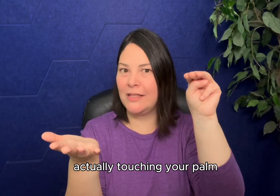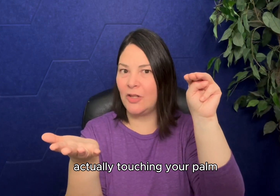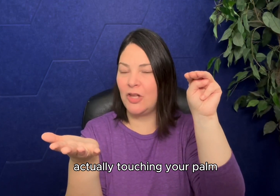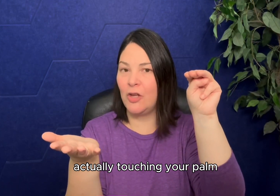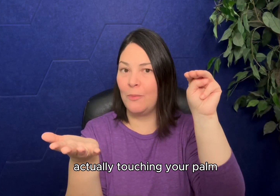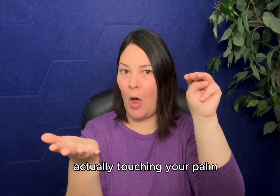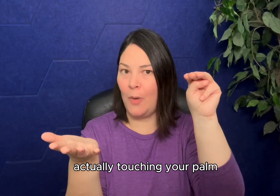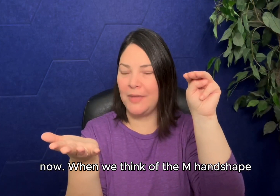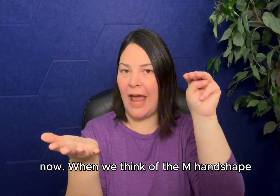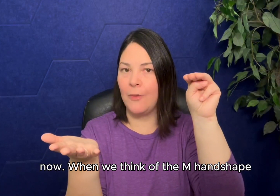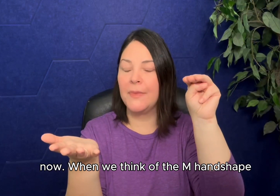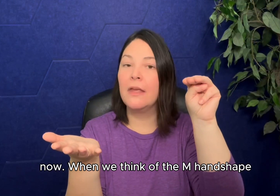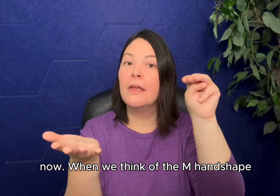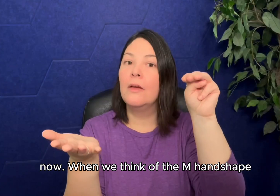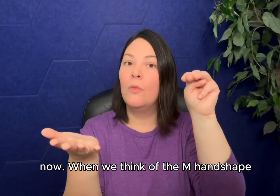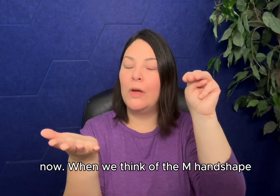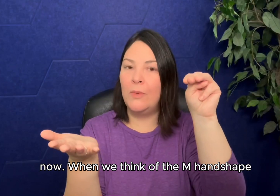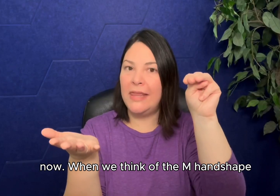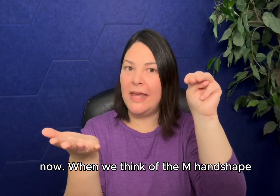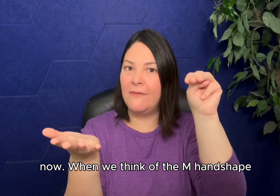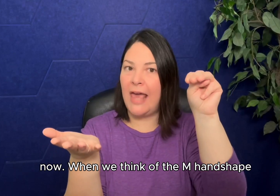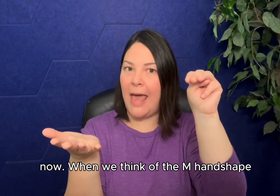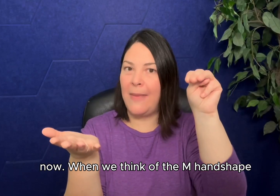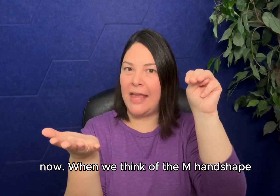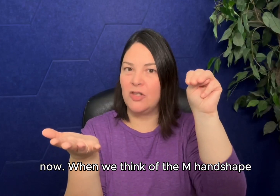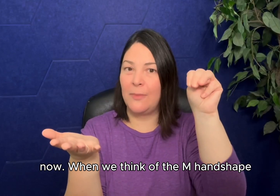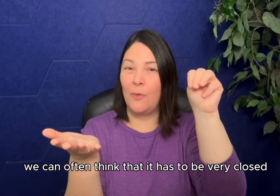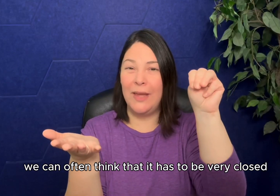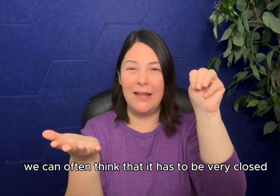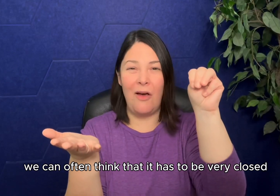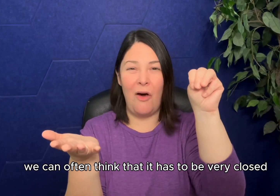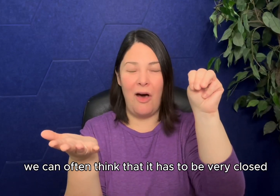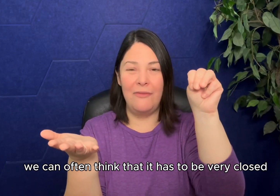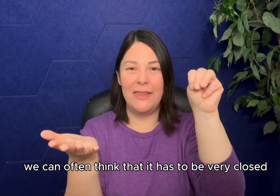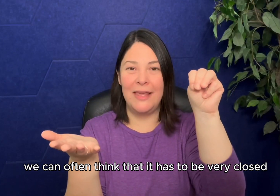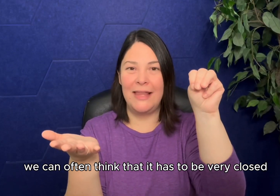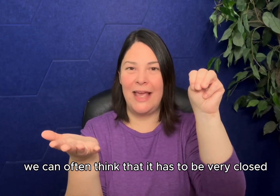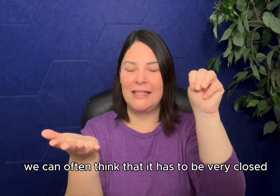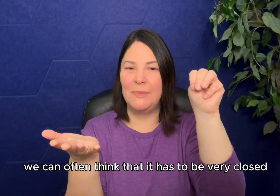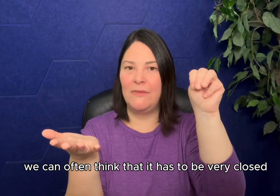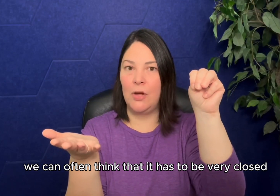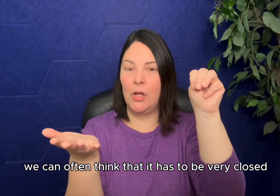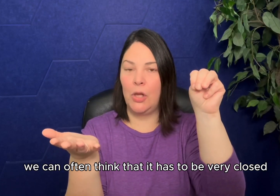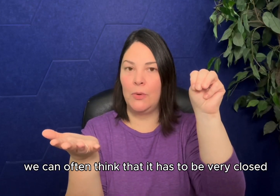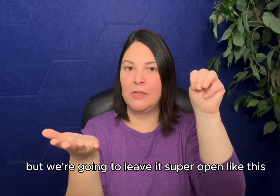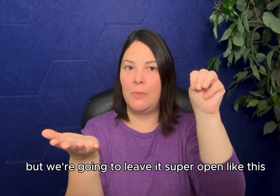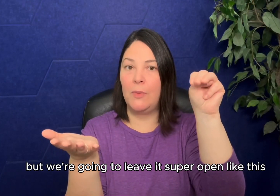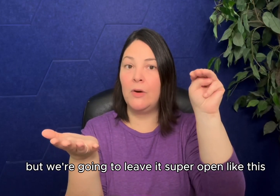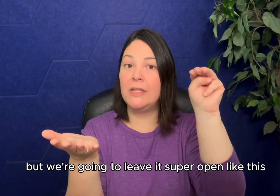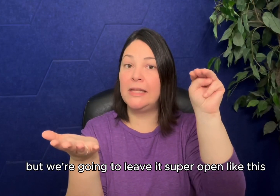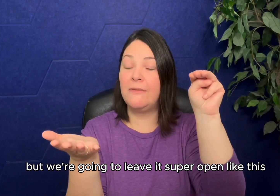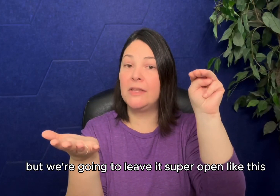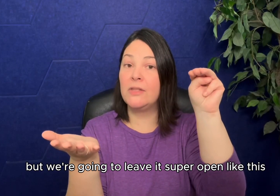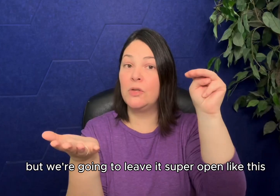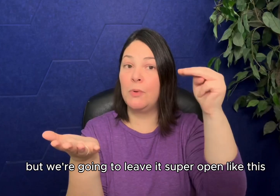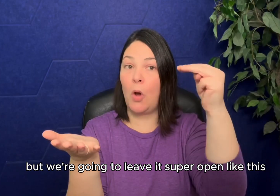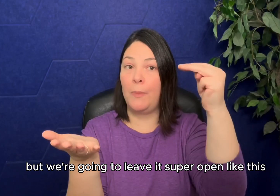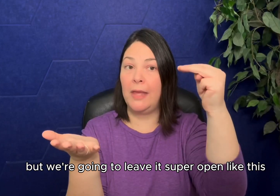touching your palm now. When we think of the M hand shape, we can often think that it has to be very closed, but we're going to leave it super open